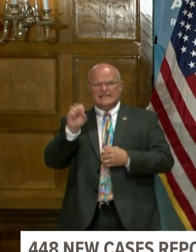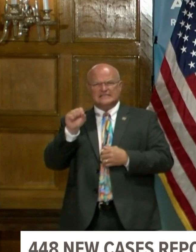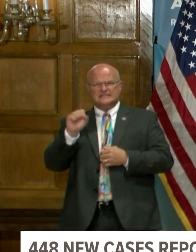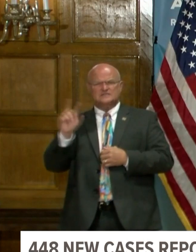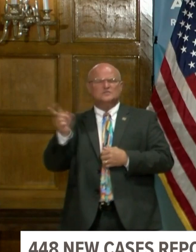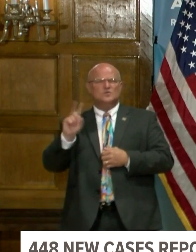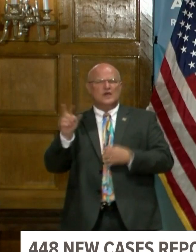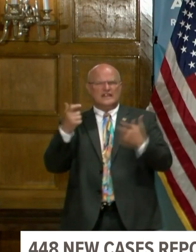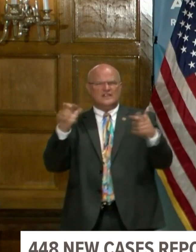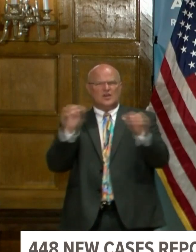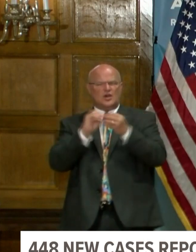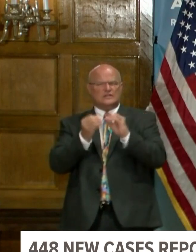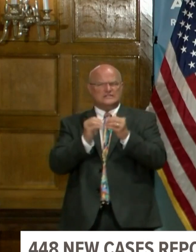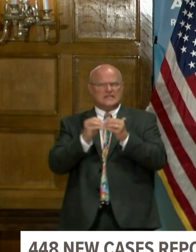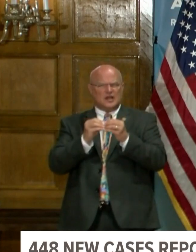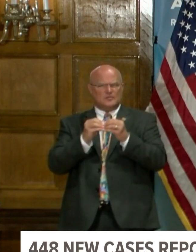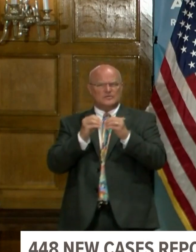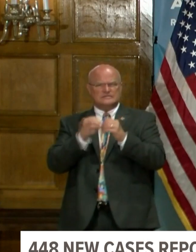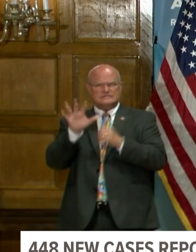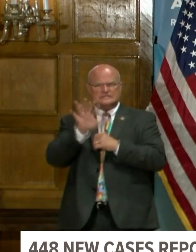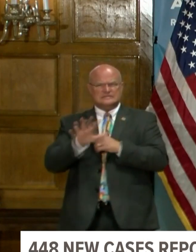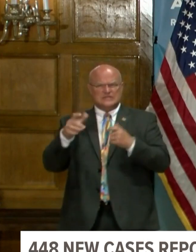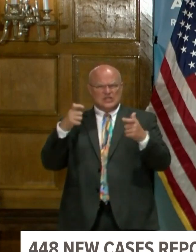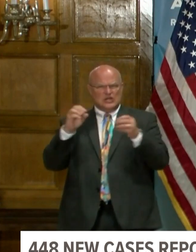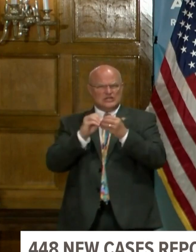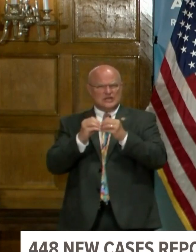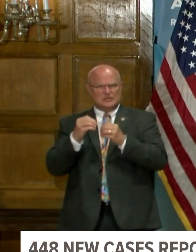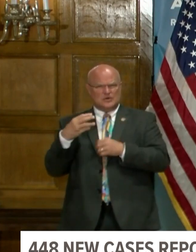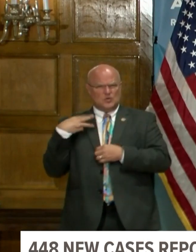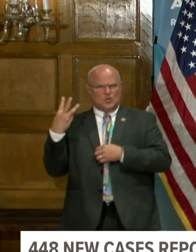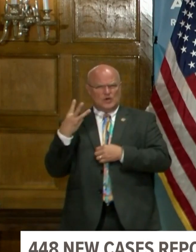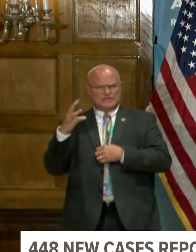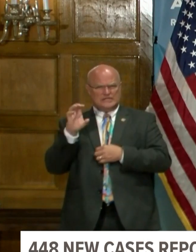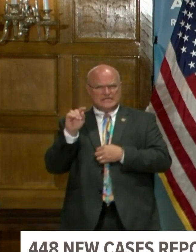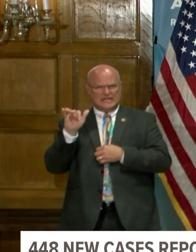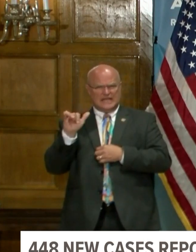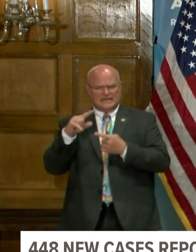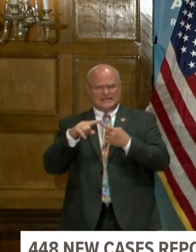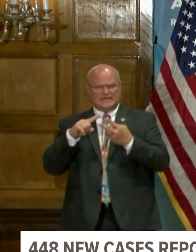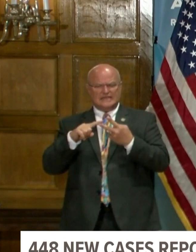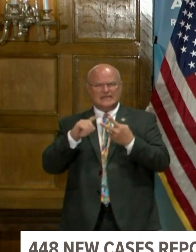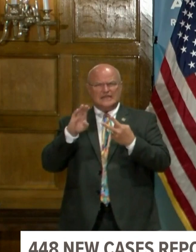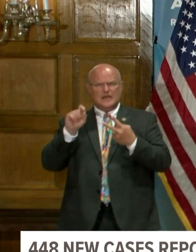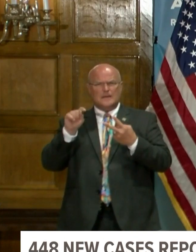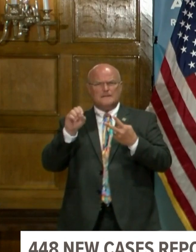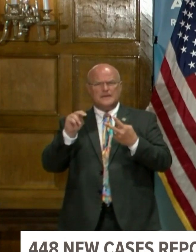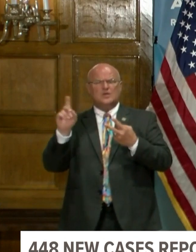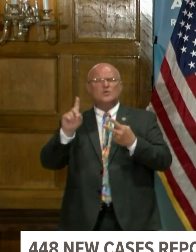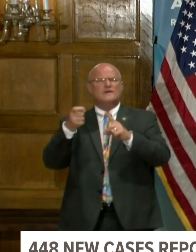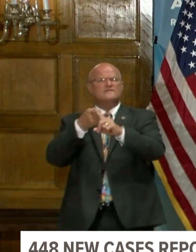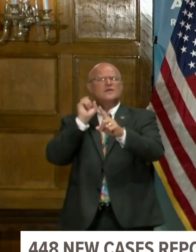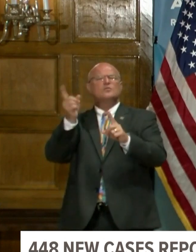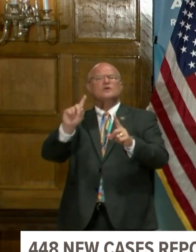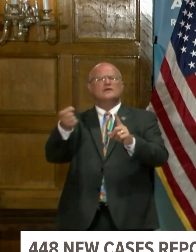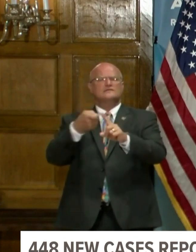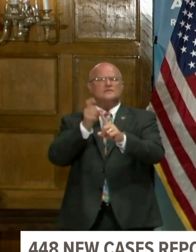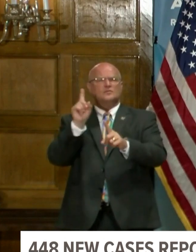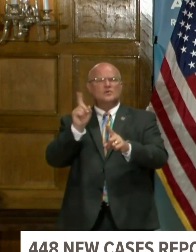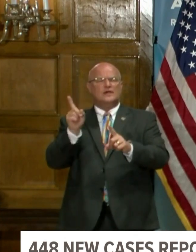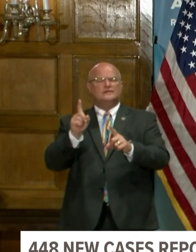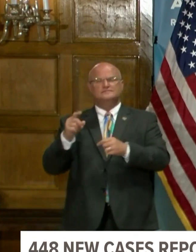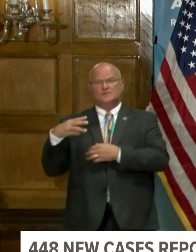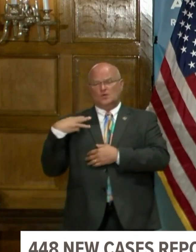these large numbers in relatively large numbers in Washington County, Benton County? Where are they coming from?